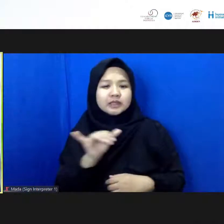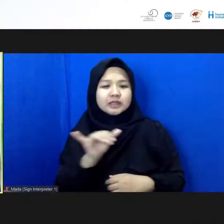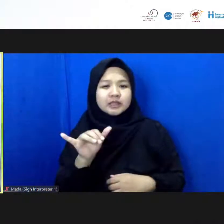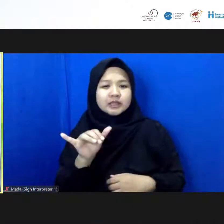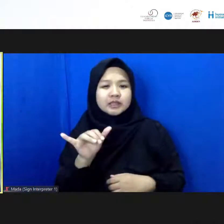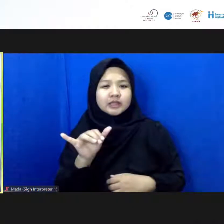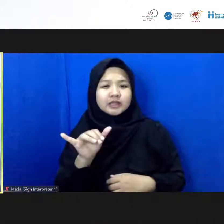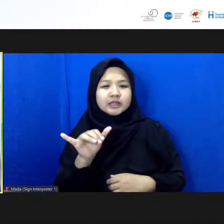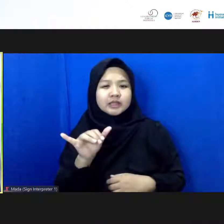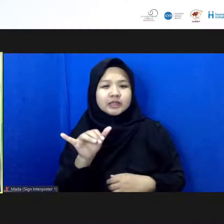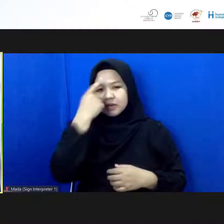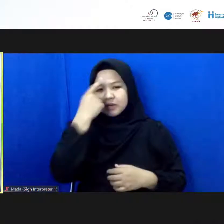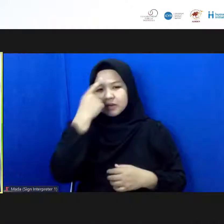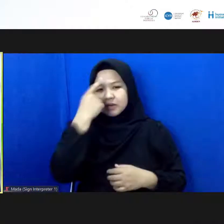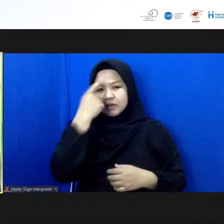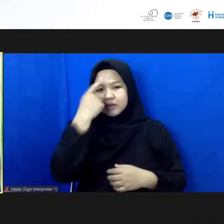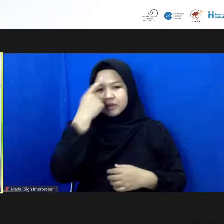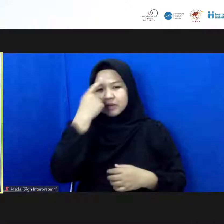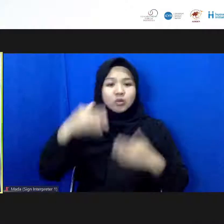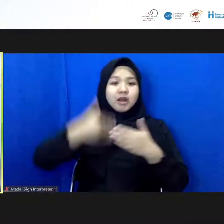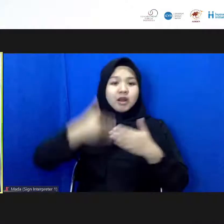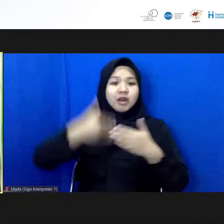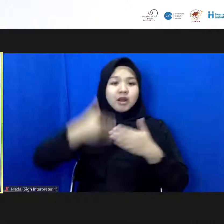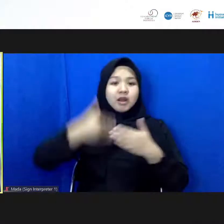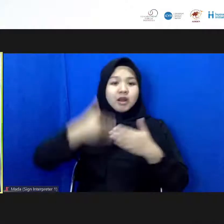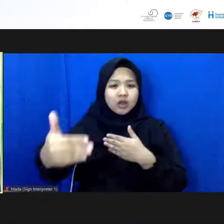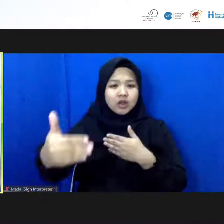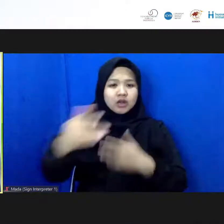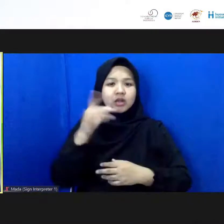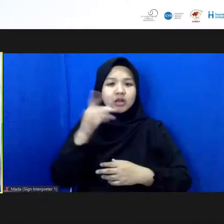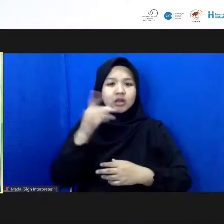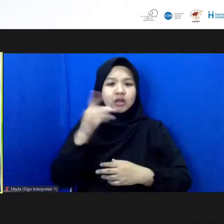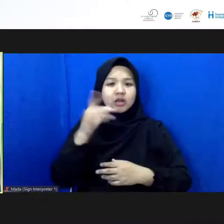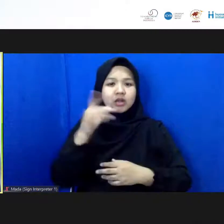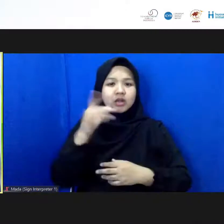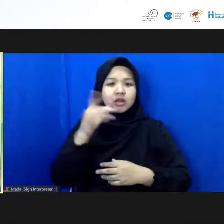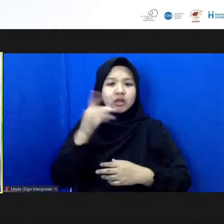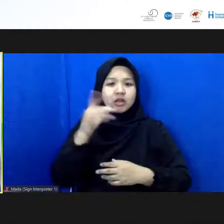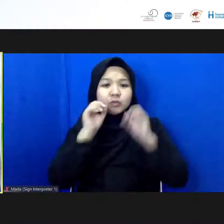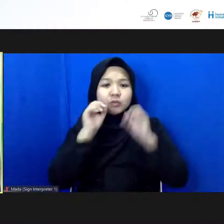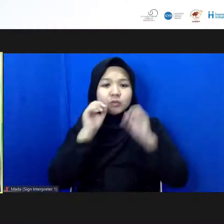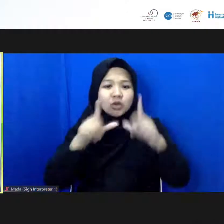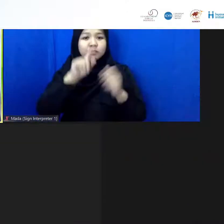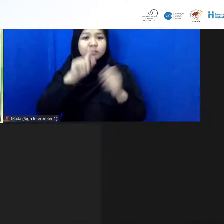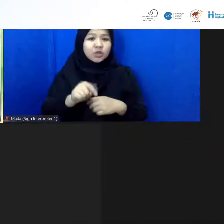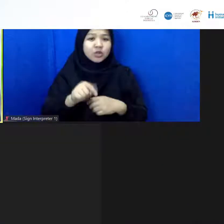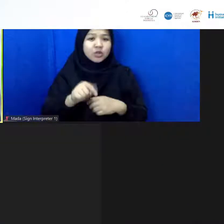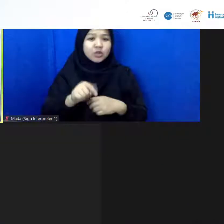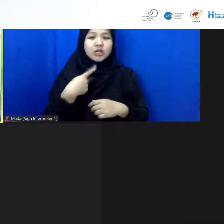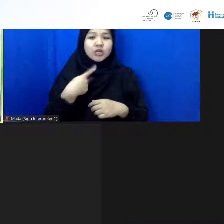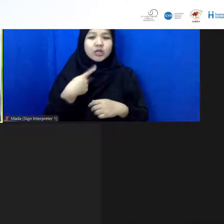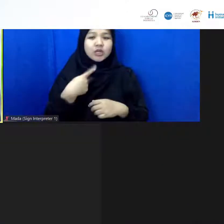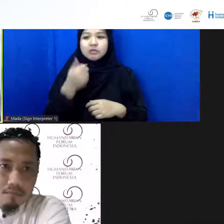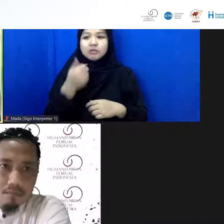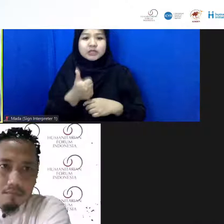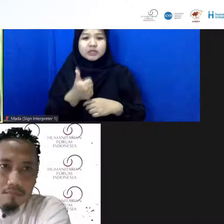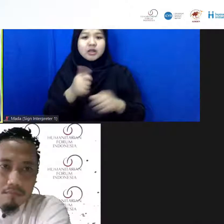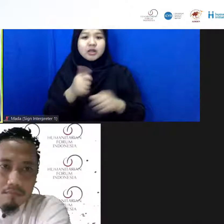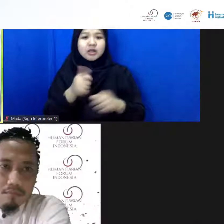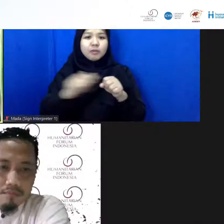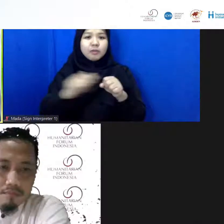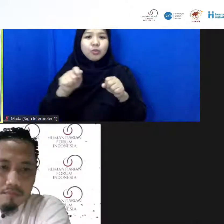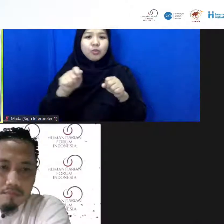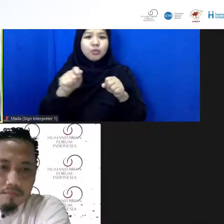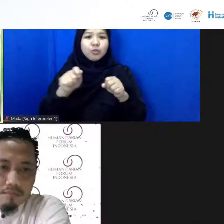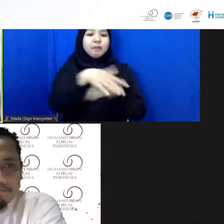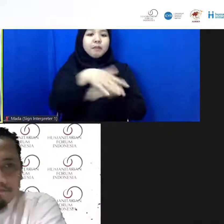that going forward, if we don't answer these questions, I think we won't be able to make a larger impact.